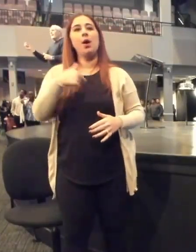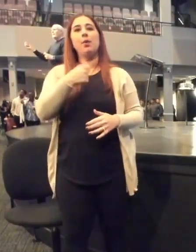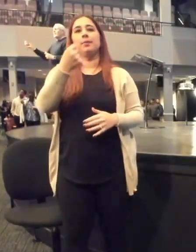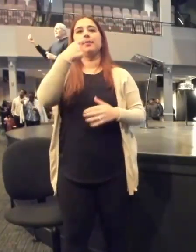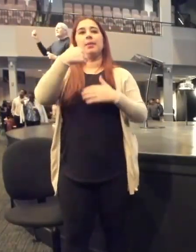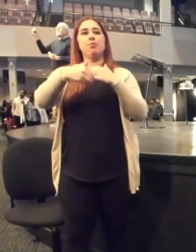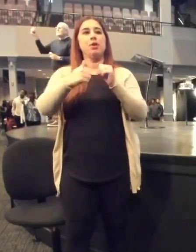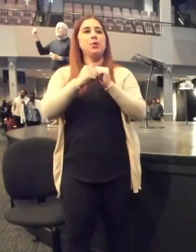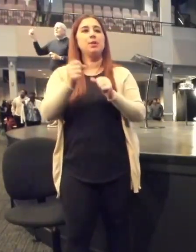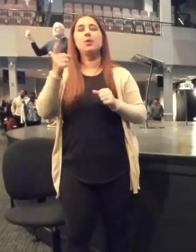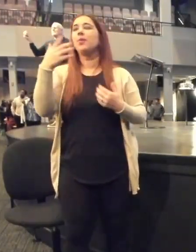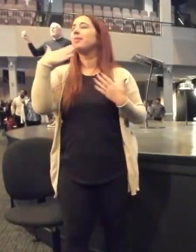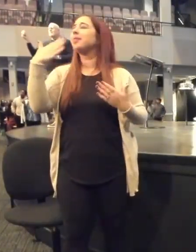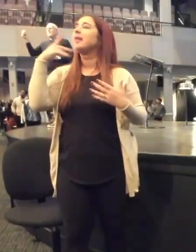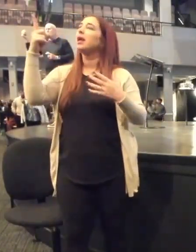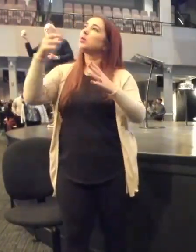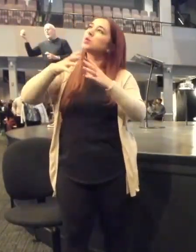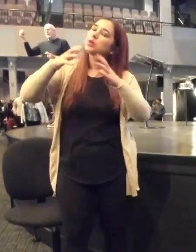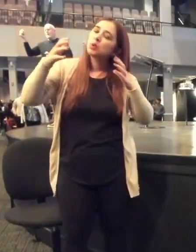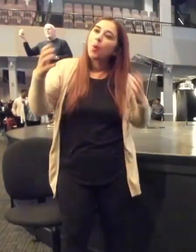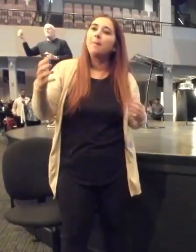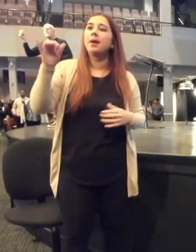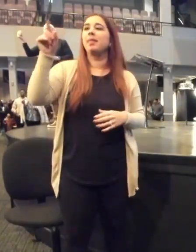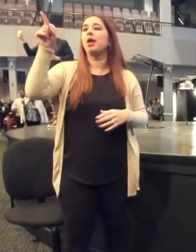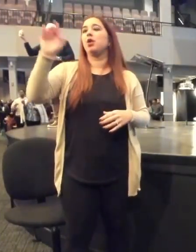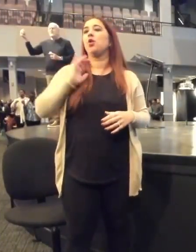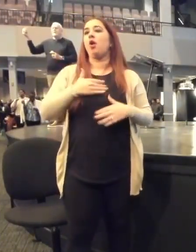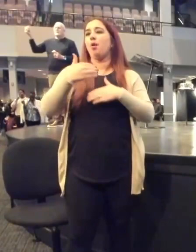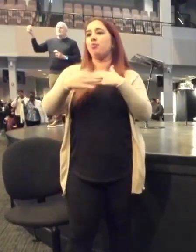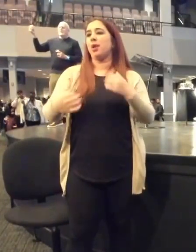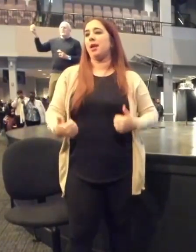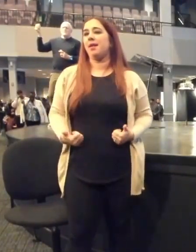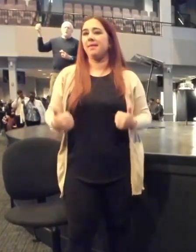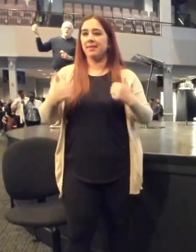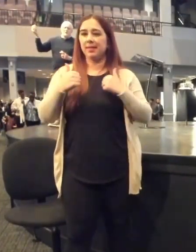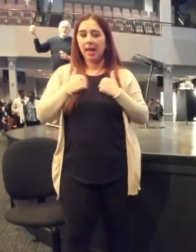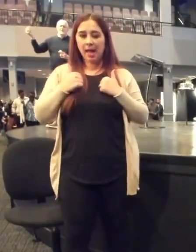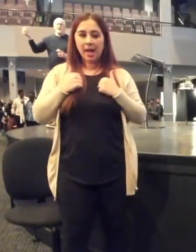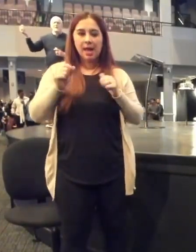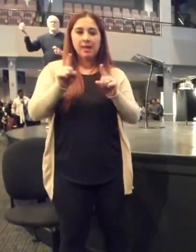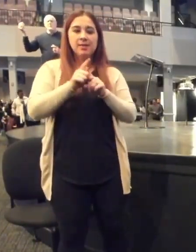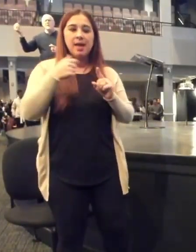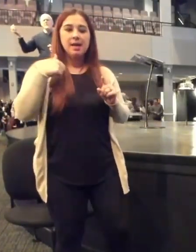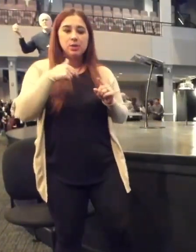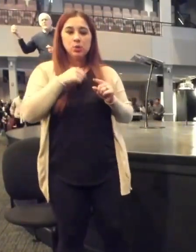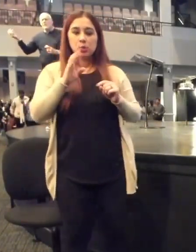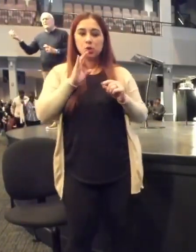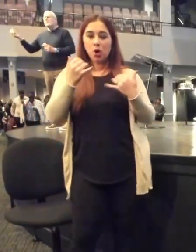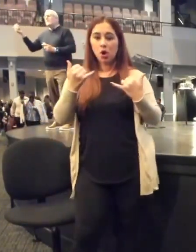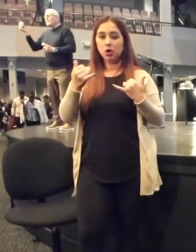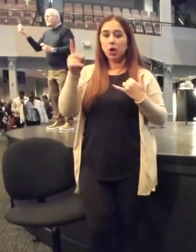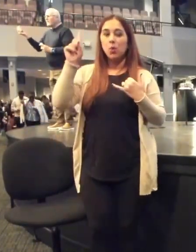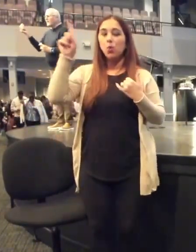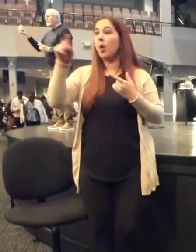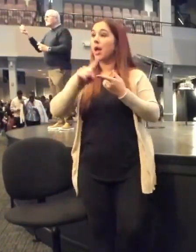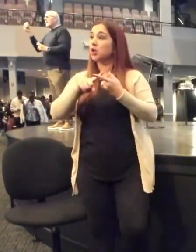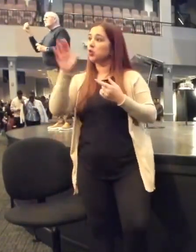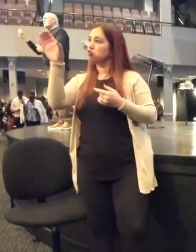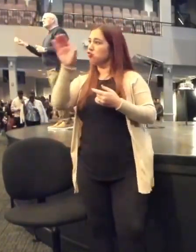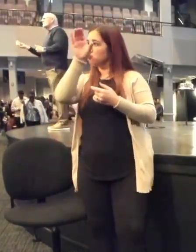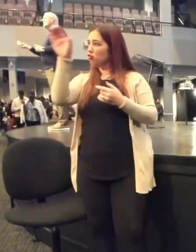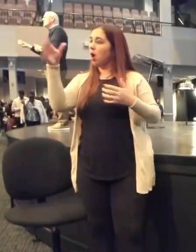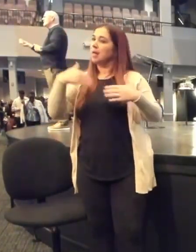this bread. Lord, thank you so much that you are our bread of life. As we talked about today, that you went to the cross and you gave your